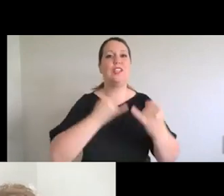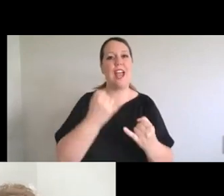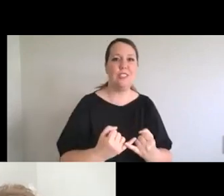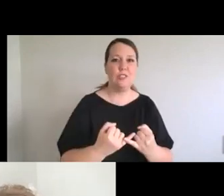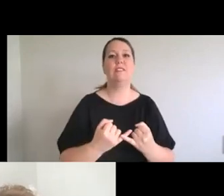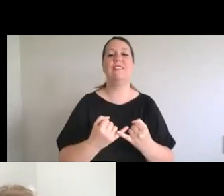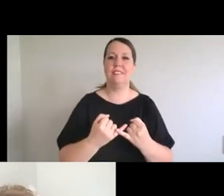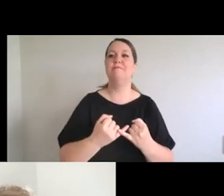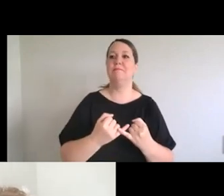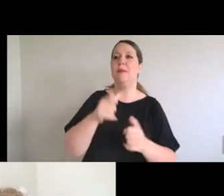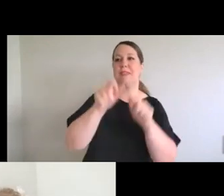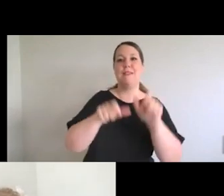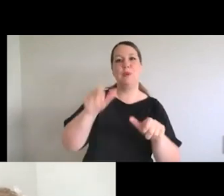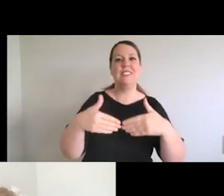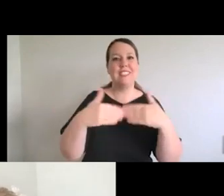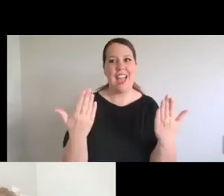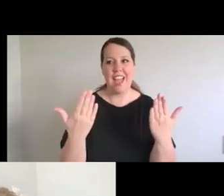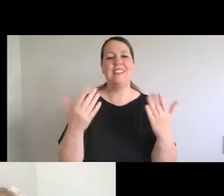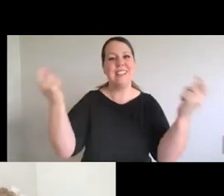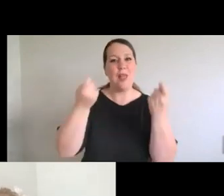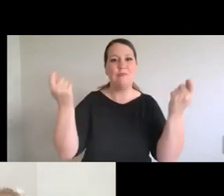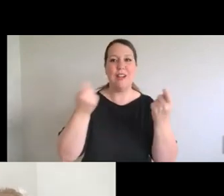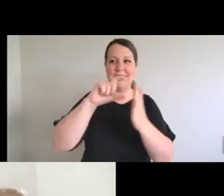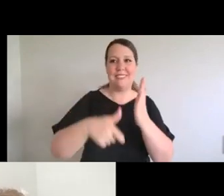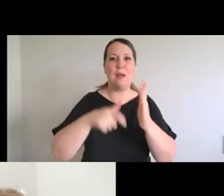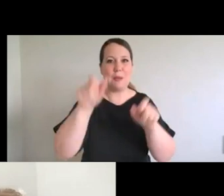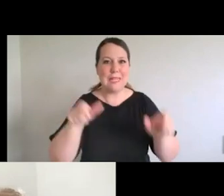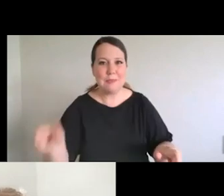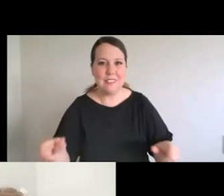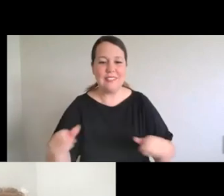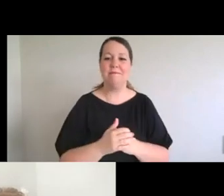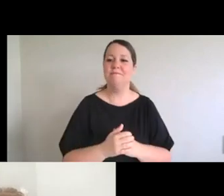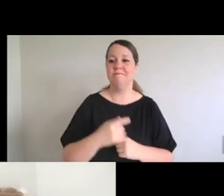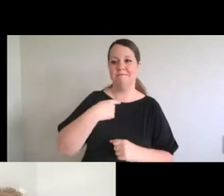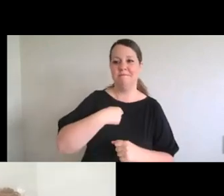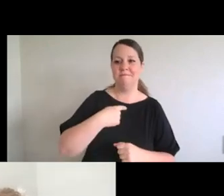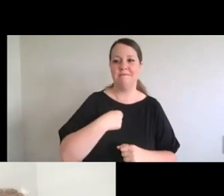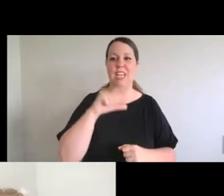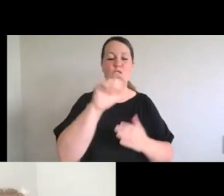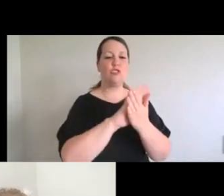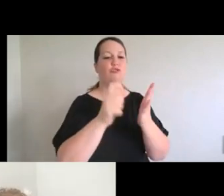and I am the Chief Executive of the oldest and